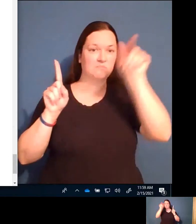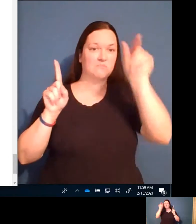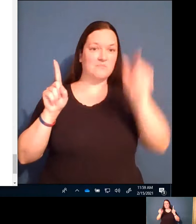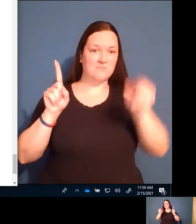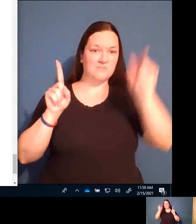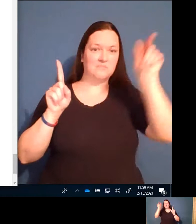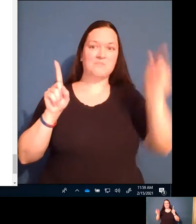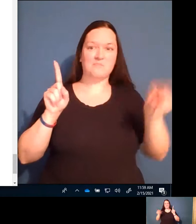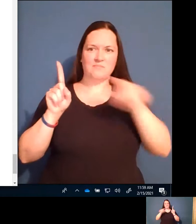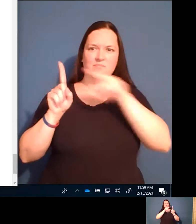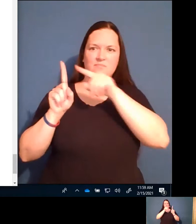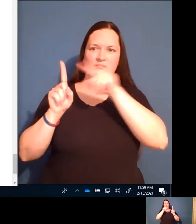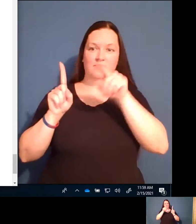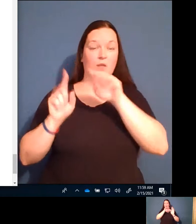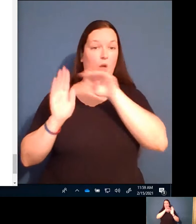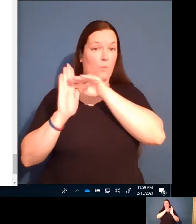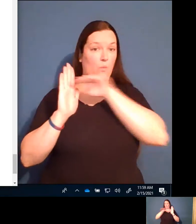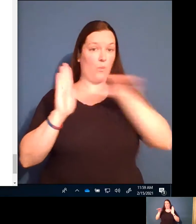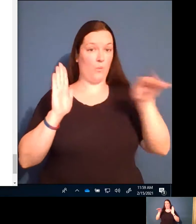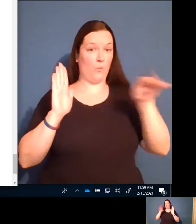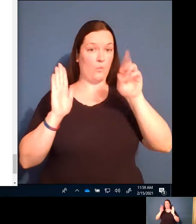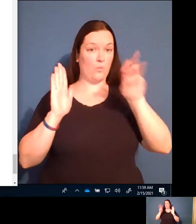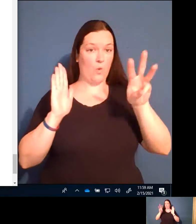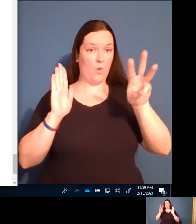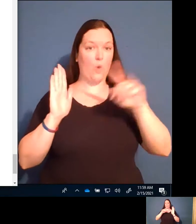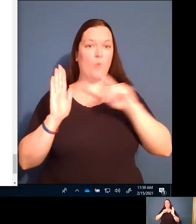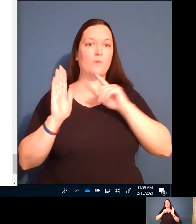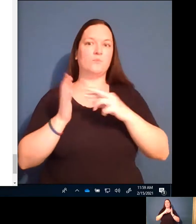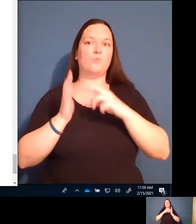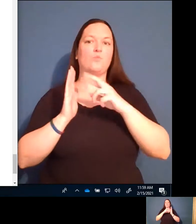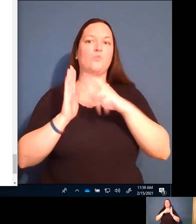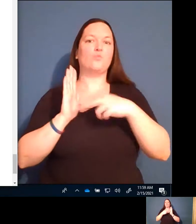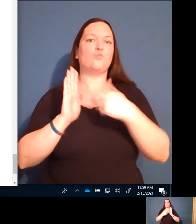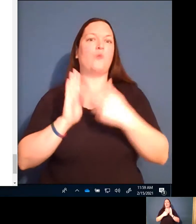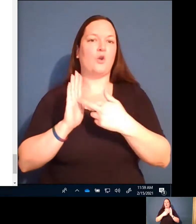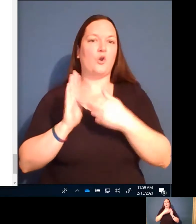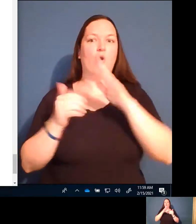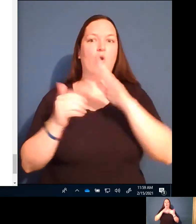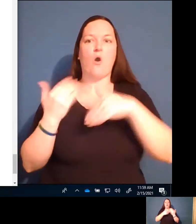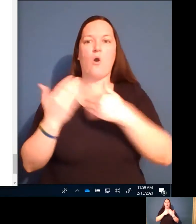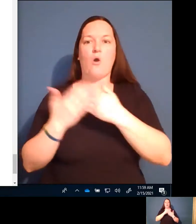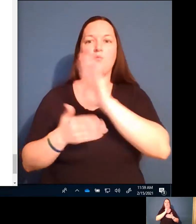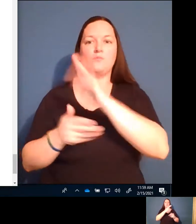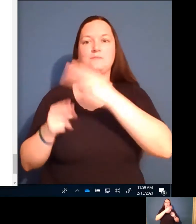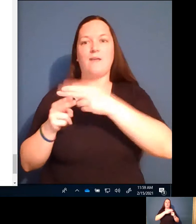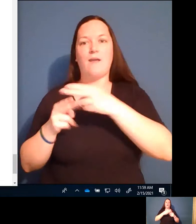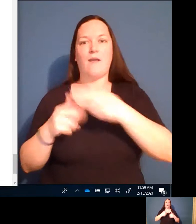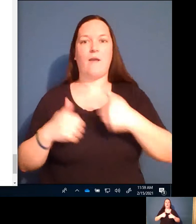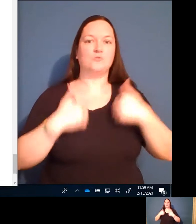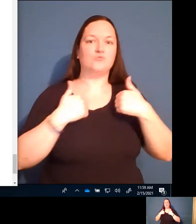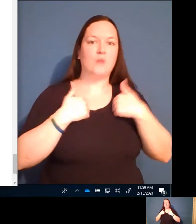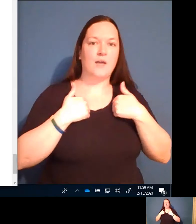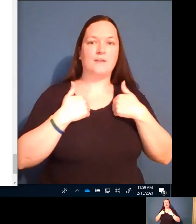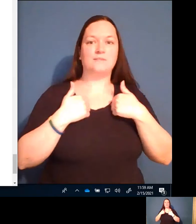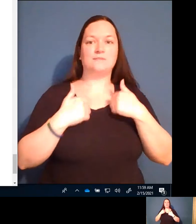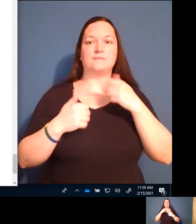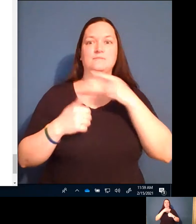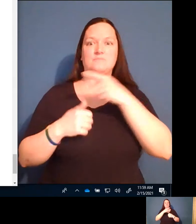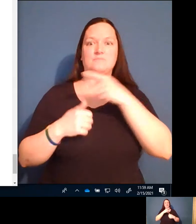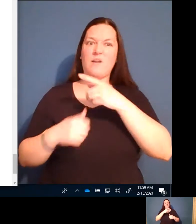here. In Access, a row is more than a row, it's a record. Just like these are more than names and addresses, they're people, some of them my